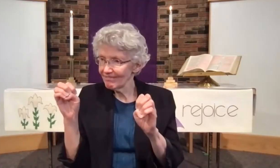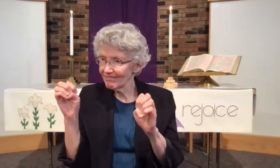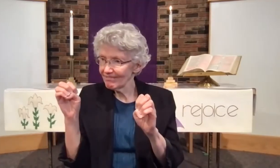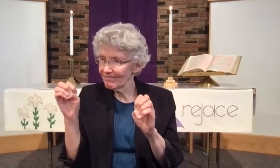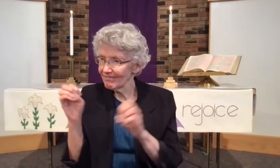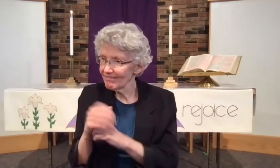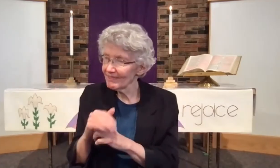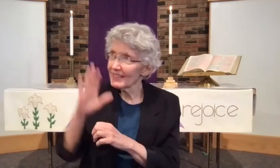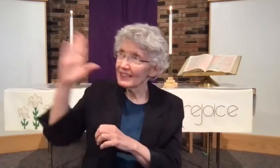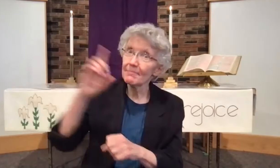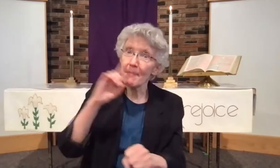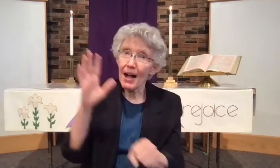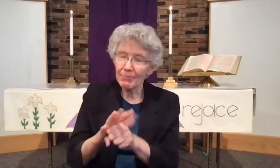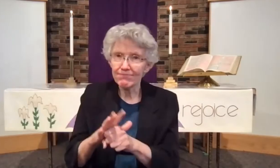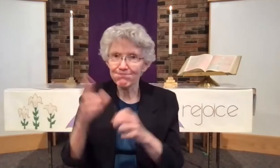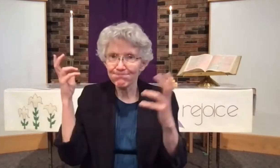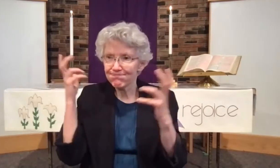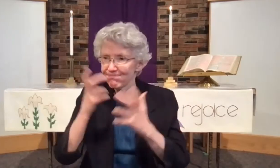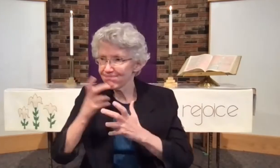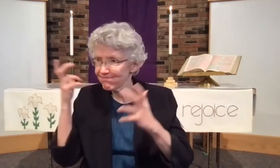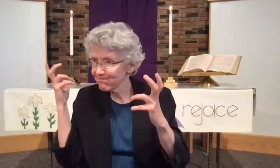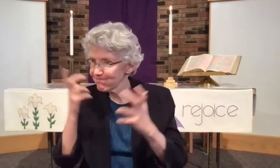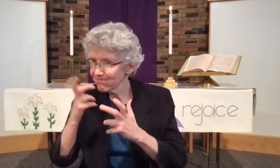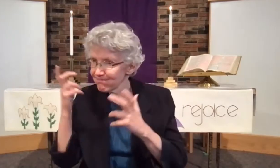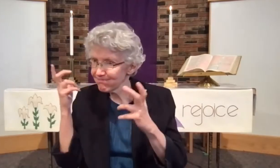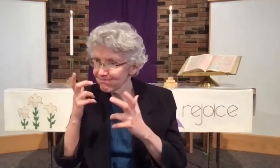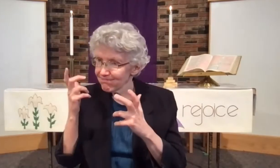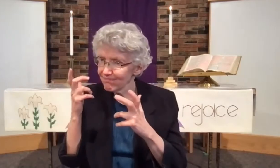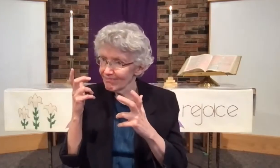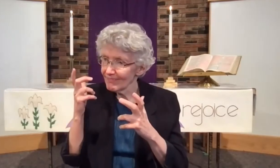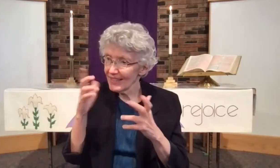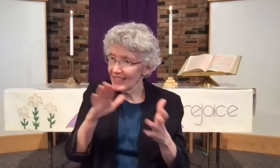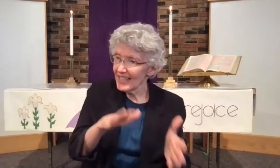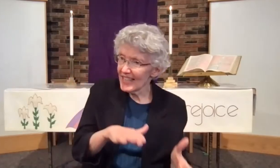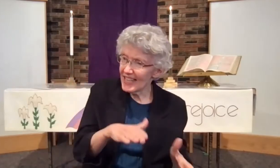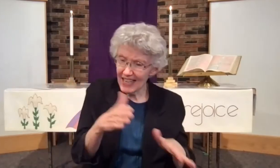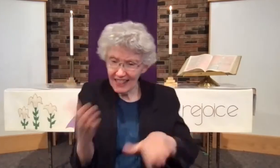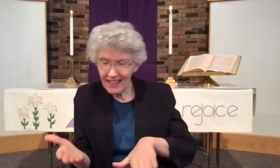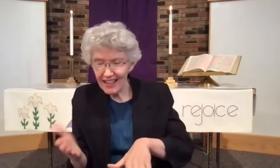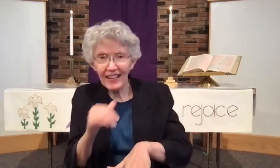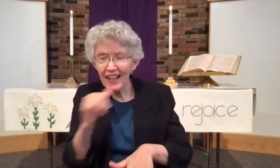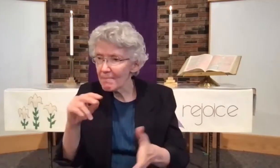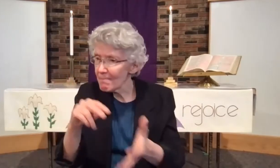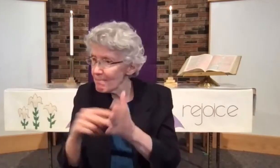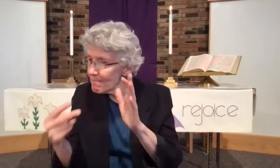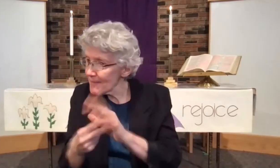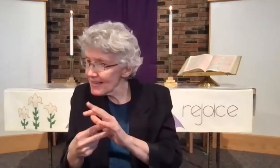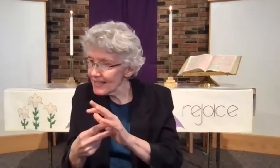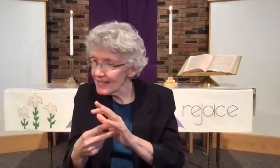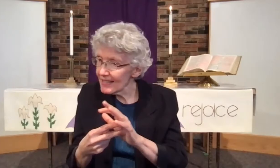We now celebrate Easter, this amazing promise that death is not the end